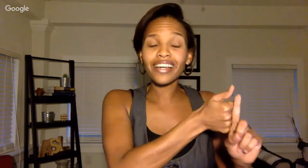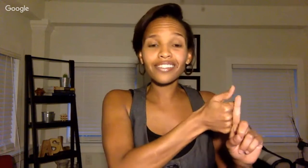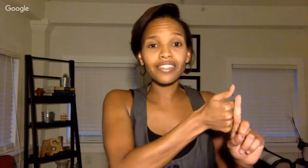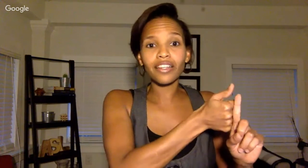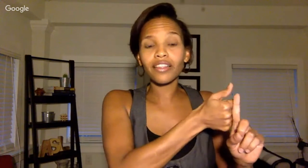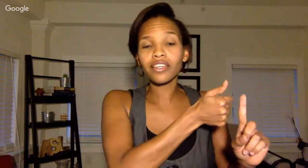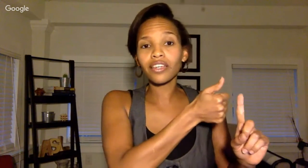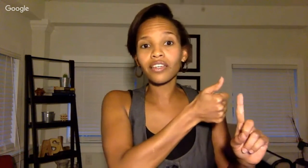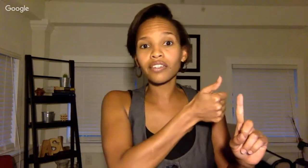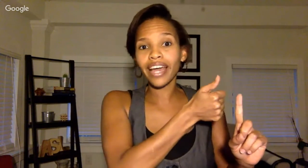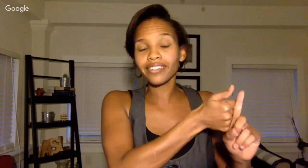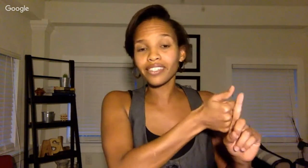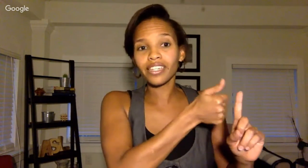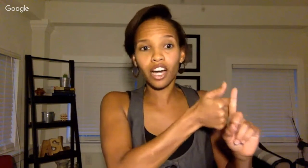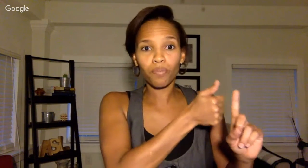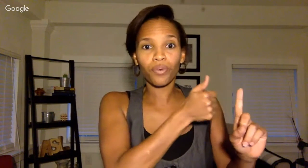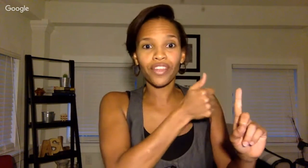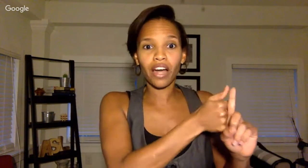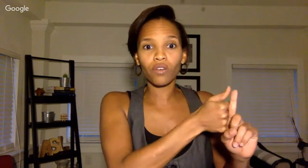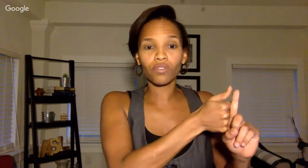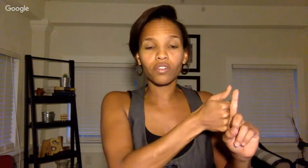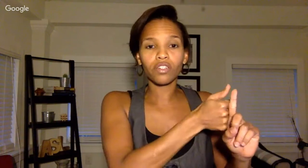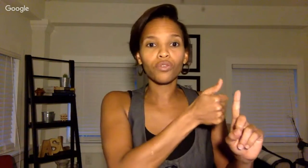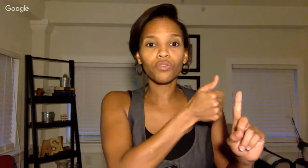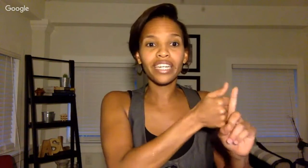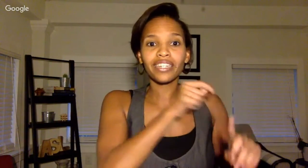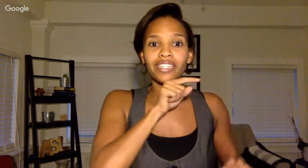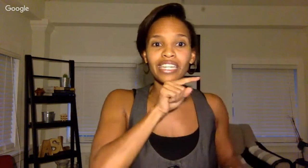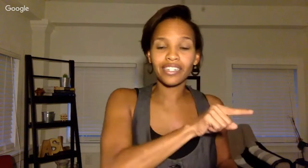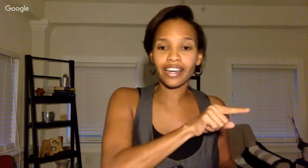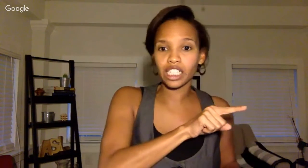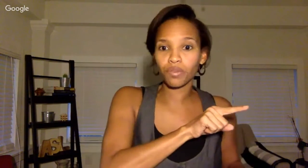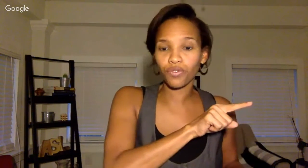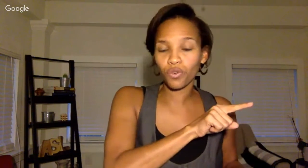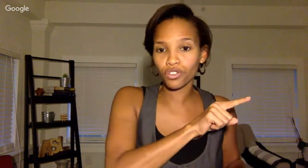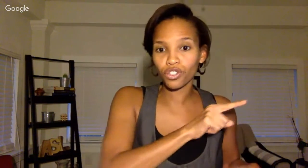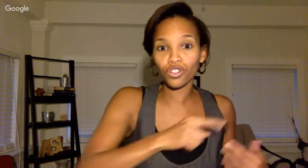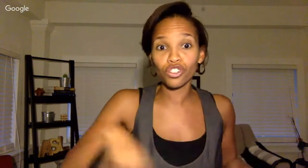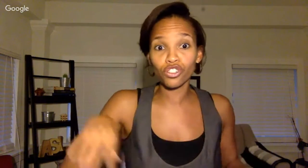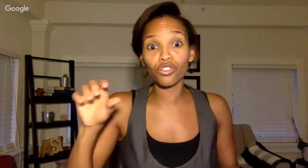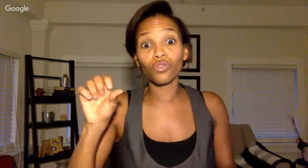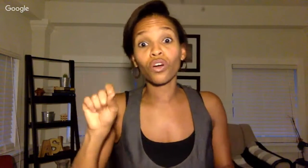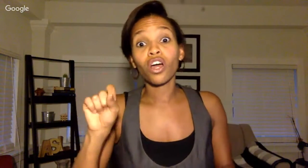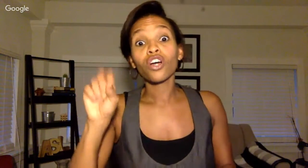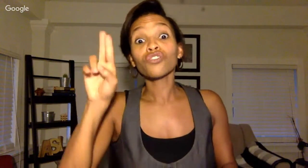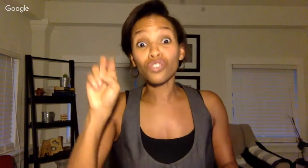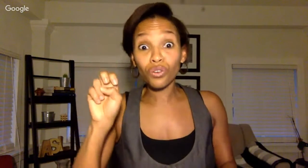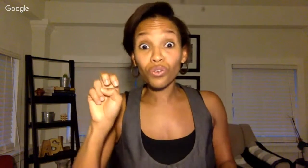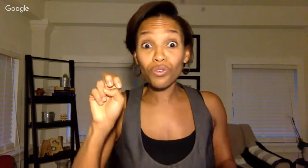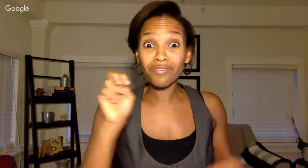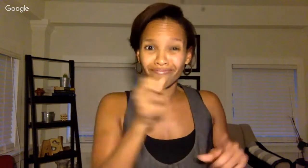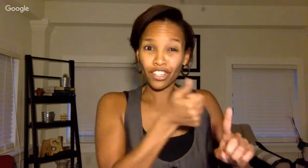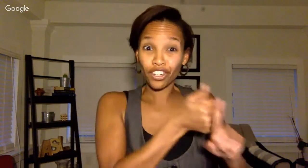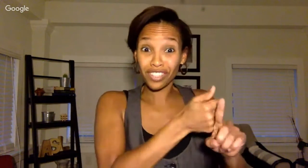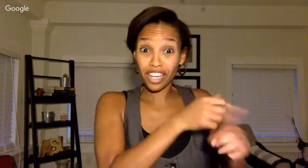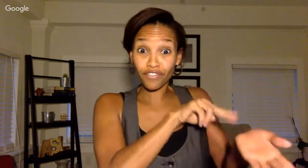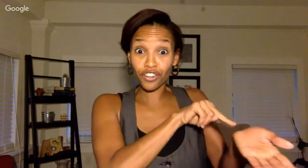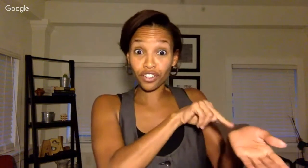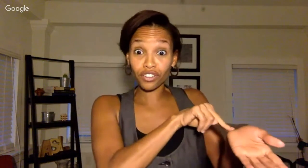sets the entity up without needing the index before. So you could just do Sue, herself,